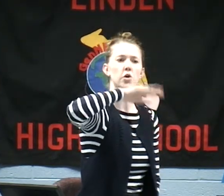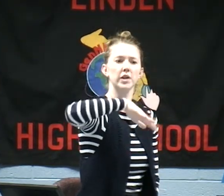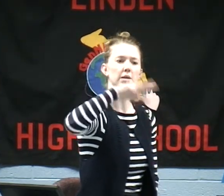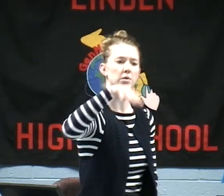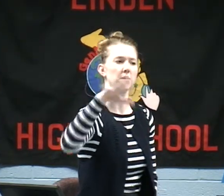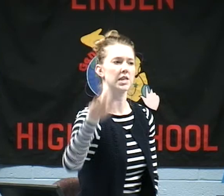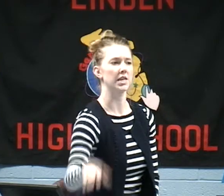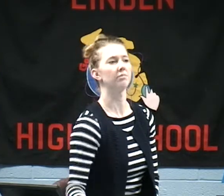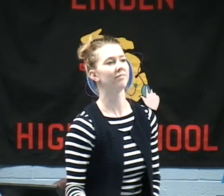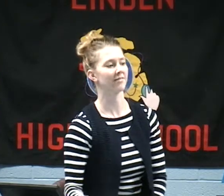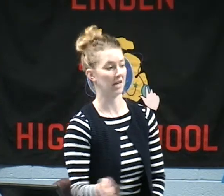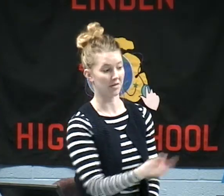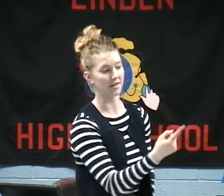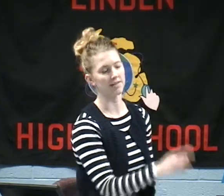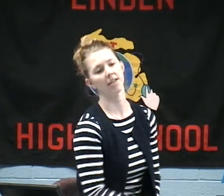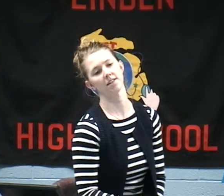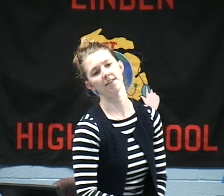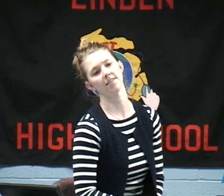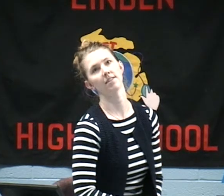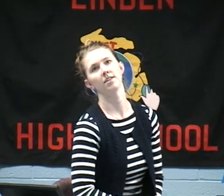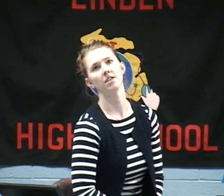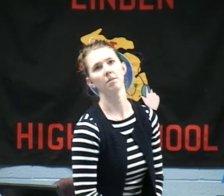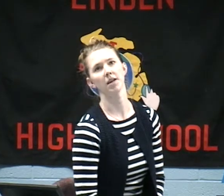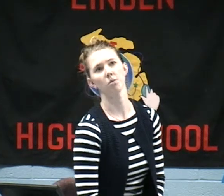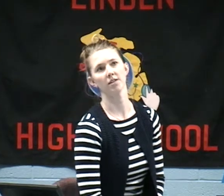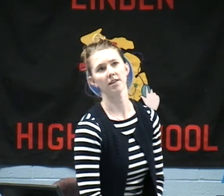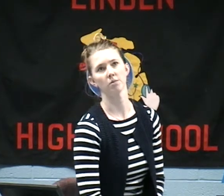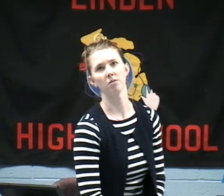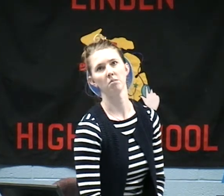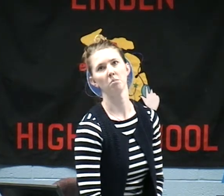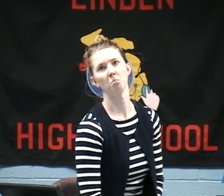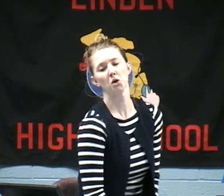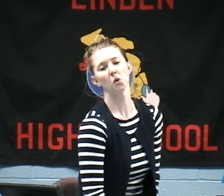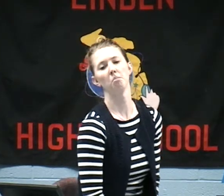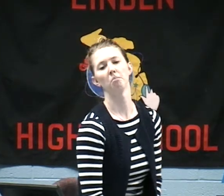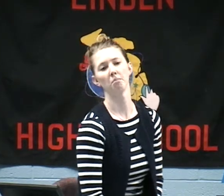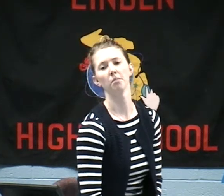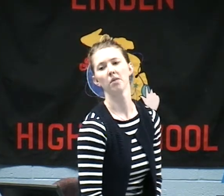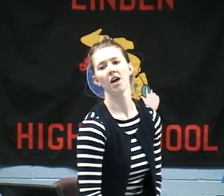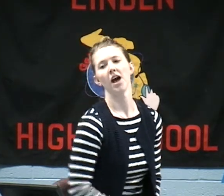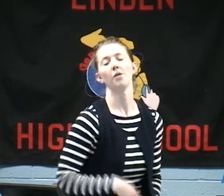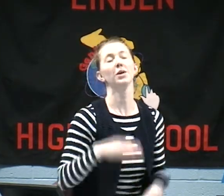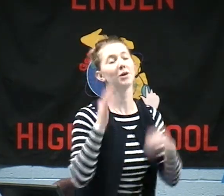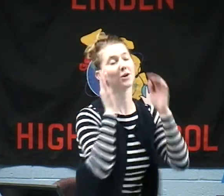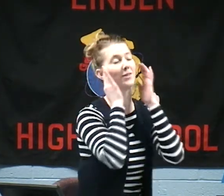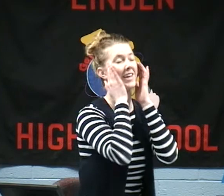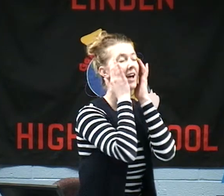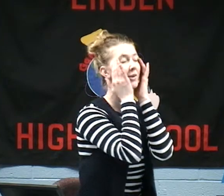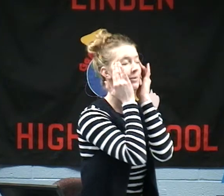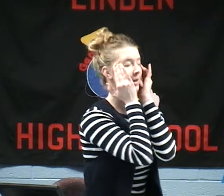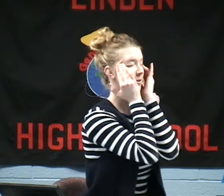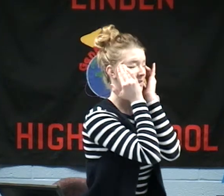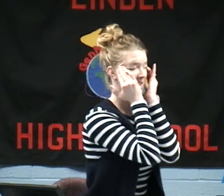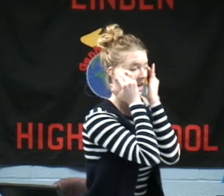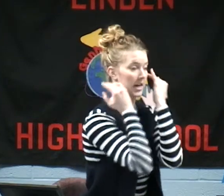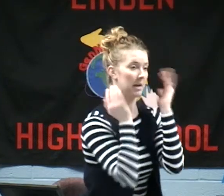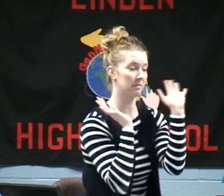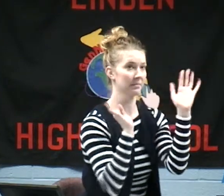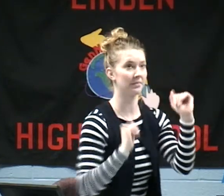slowly implementing like things like this to make it more accessible. Pretty cool. I really want to go visit Gallaudet.